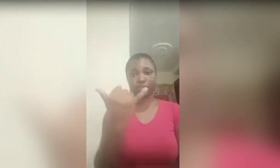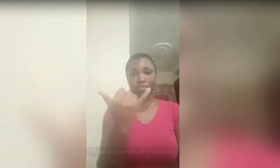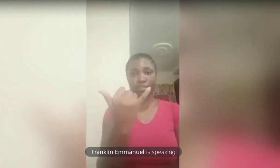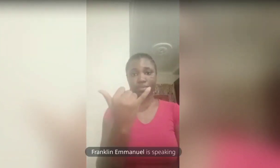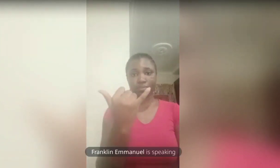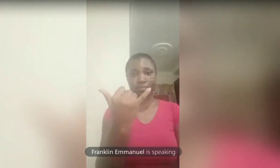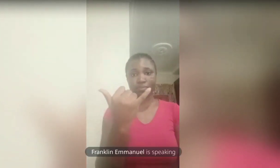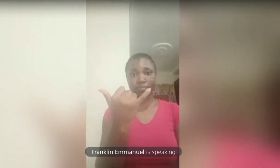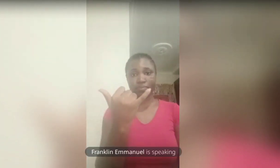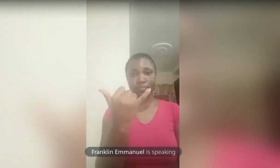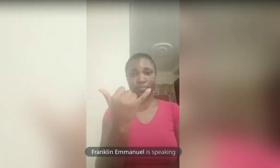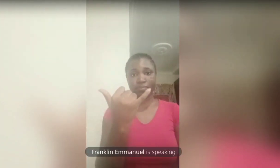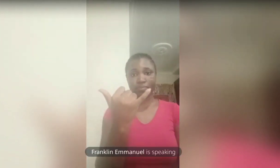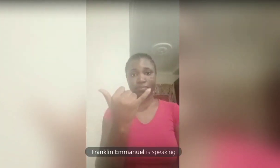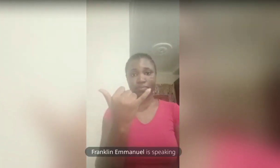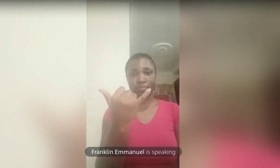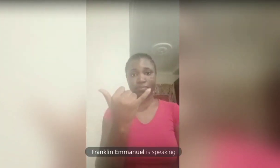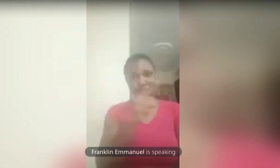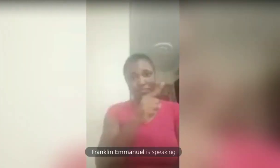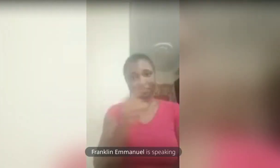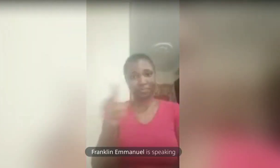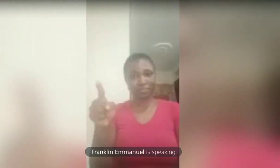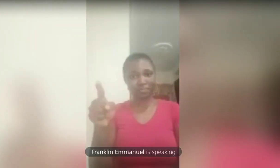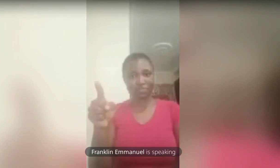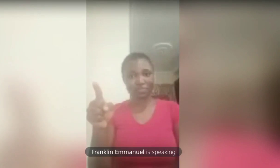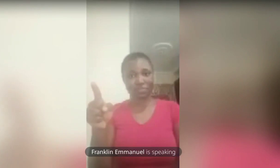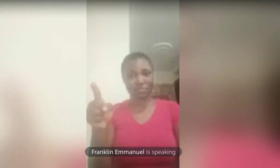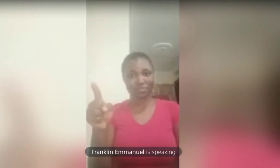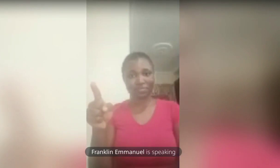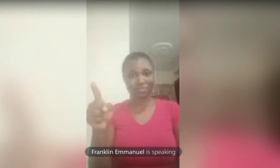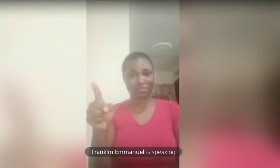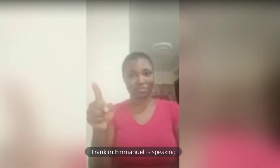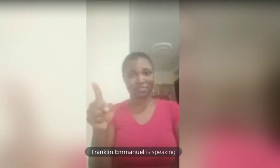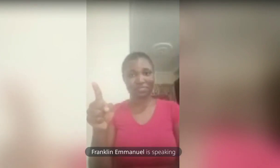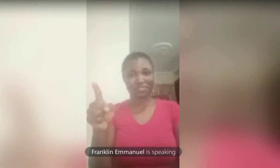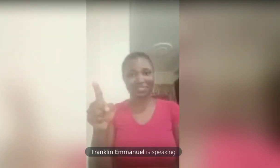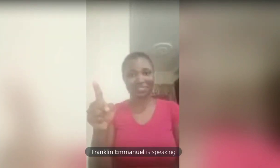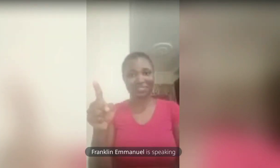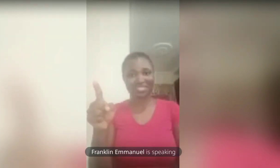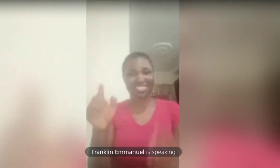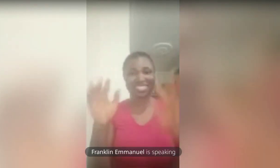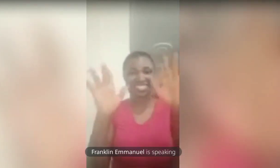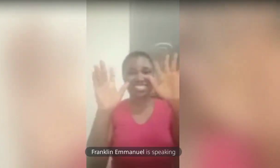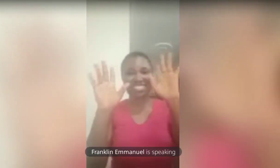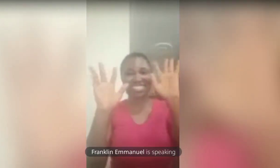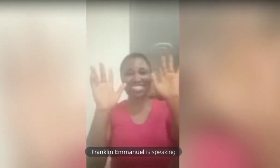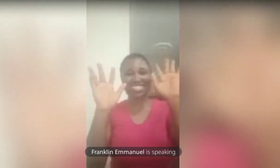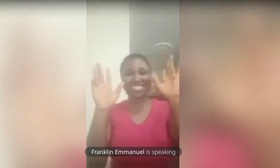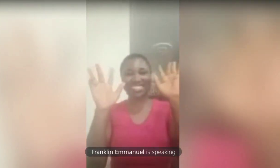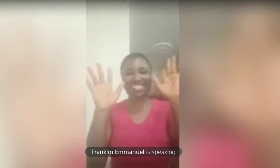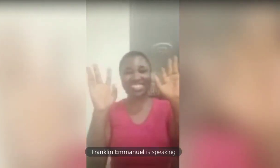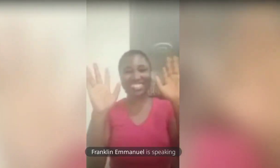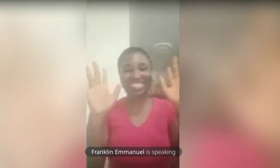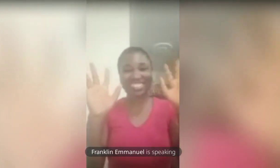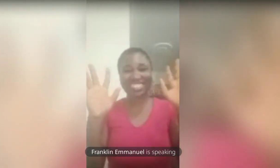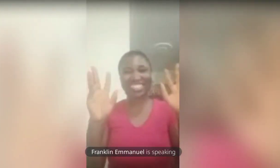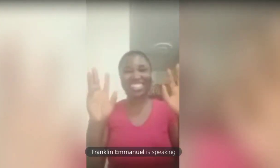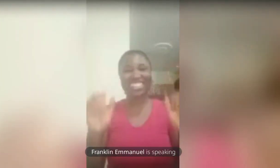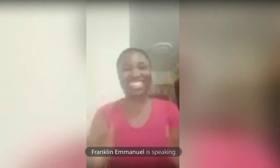This is so great. I'm so happy because having well done, You know, Deborah. I'm it's so happy like because having